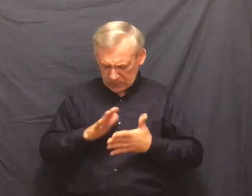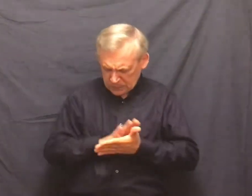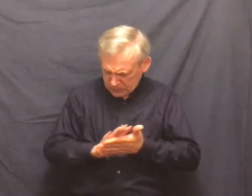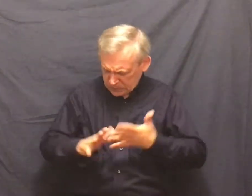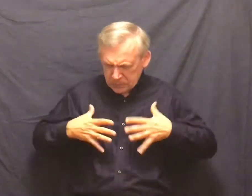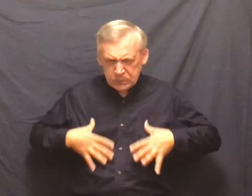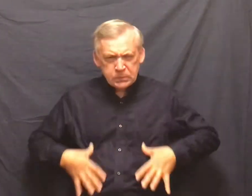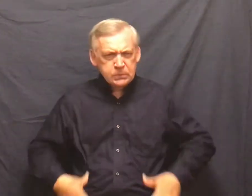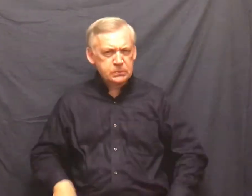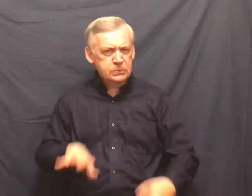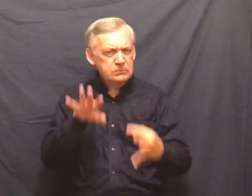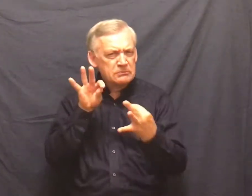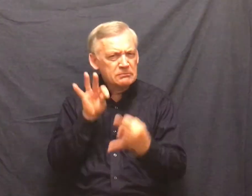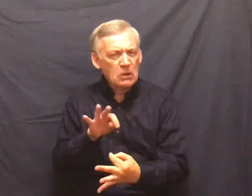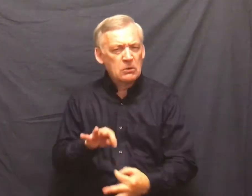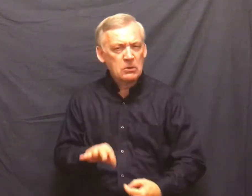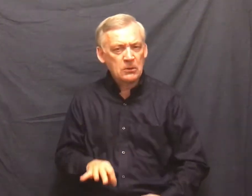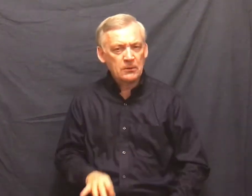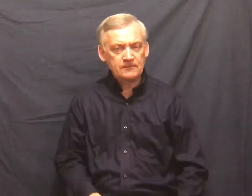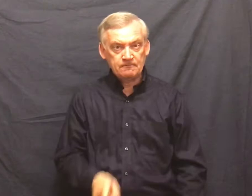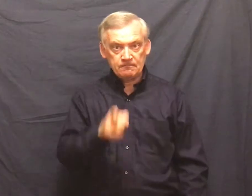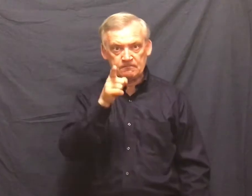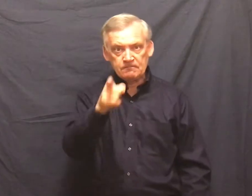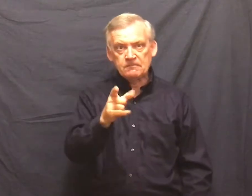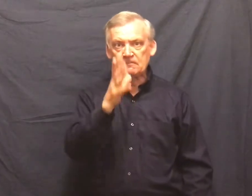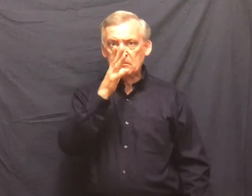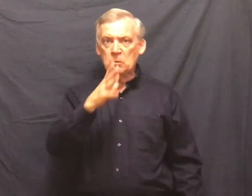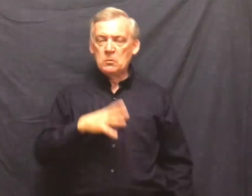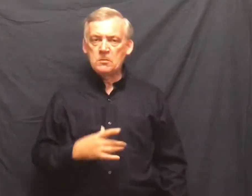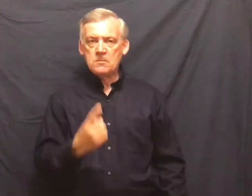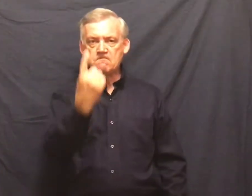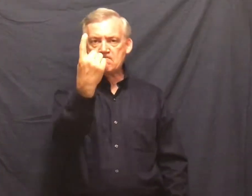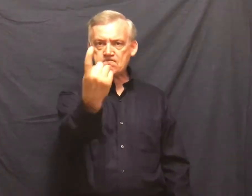She stood in front of Lenny and put her hands on her hips.